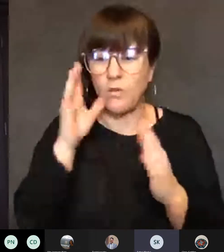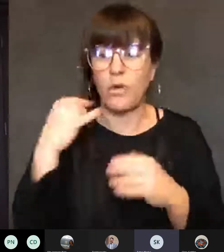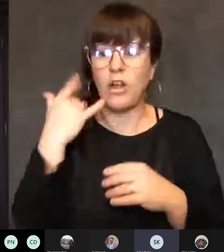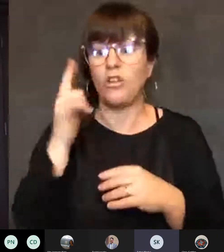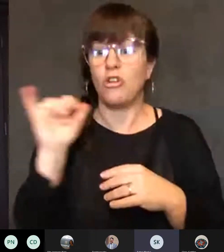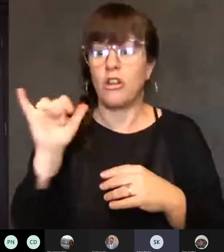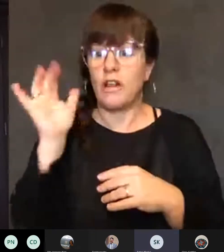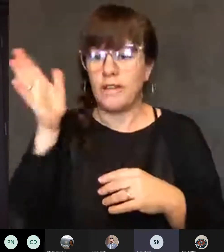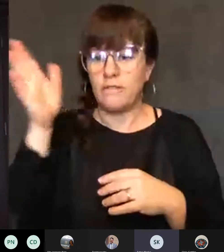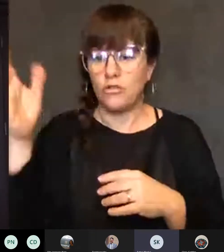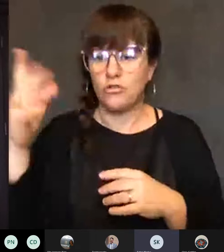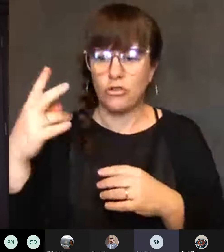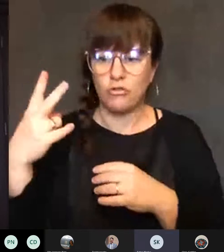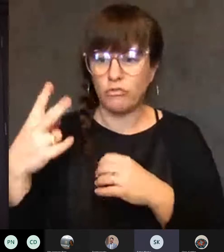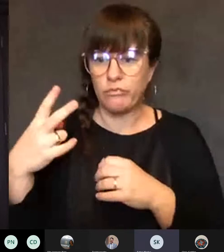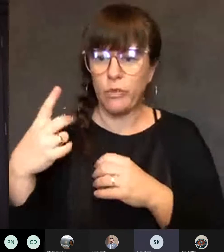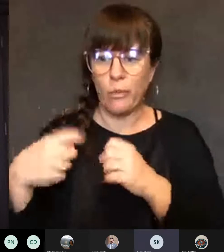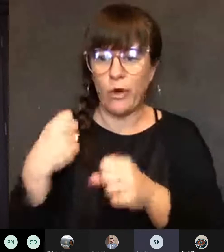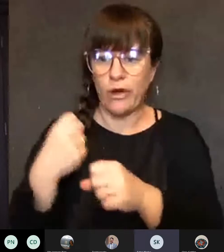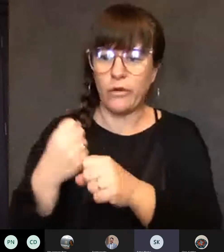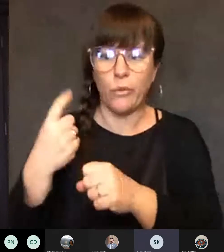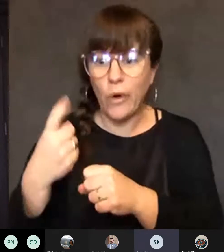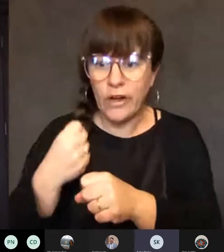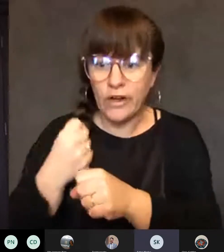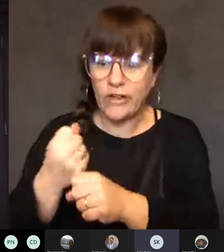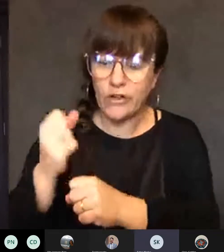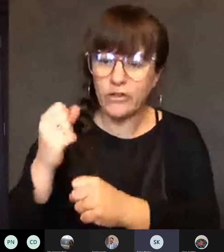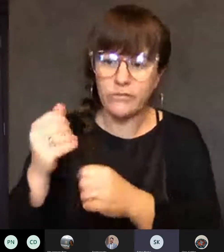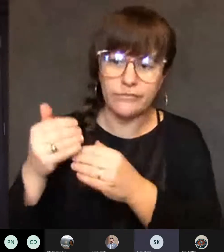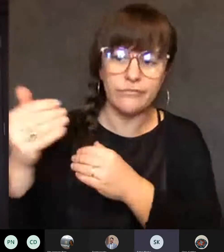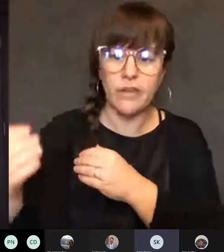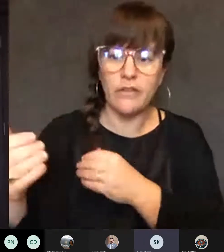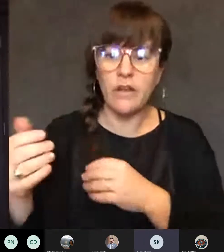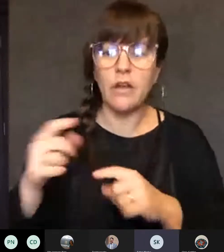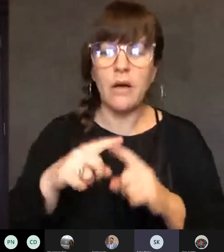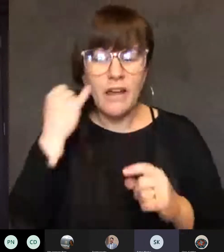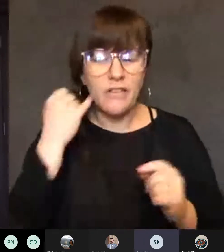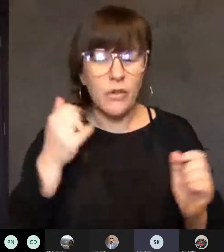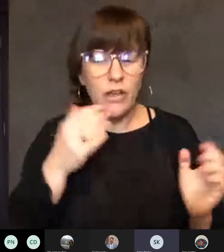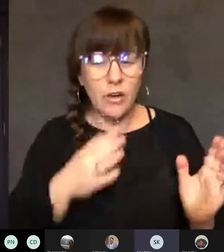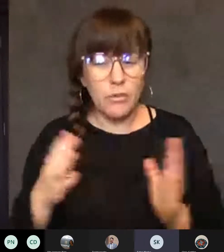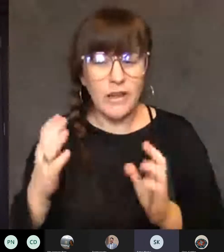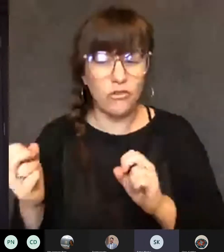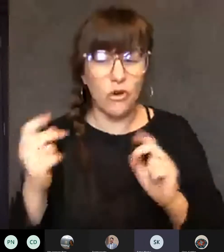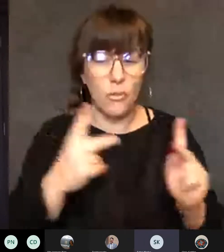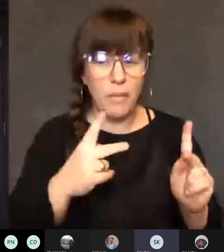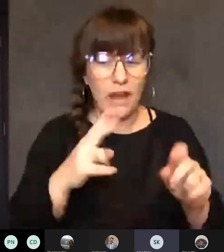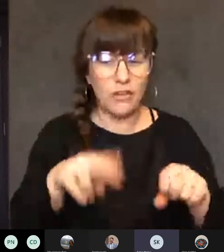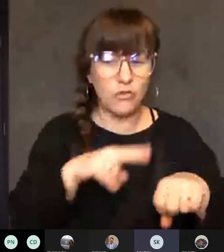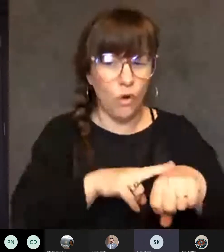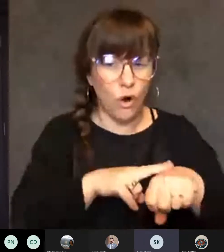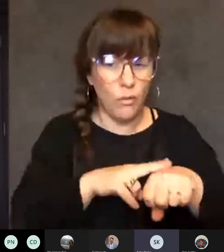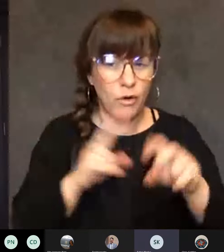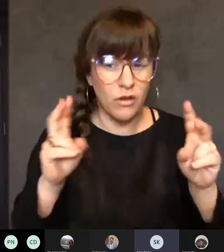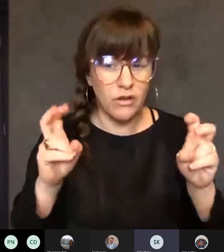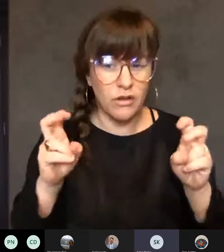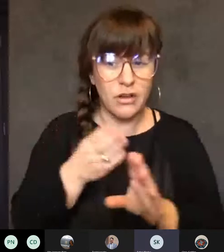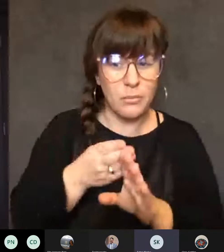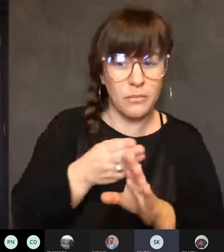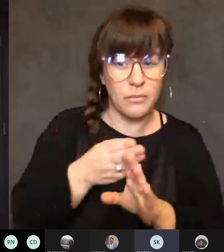feel like if we're planning eventually to go back to quote unquote normal that we knew pre-March